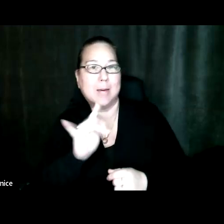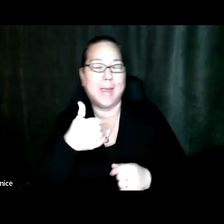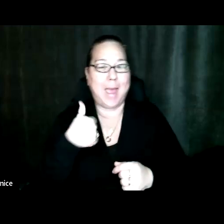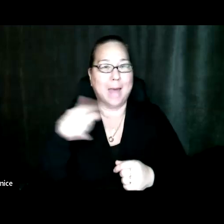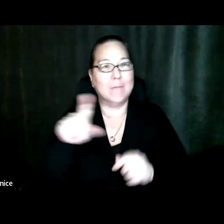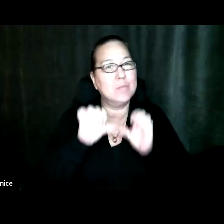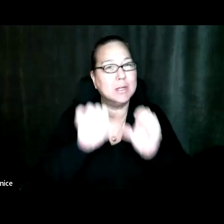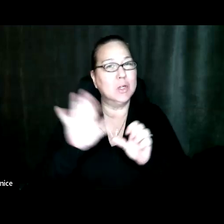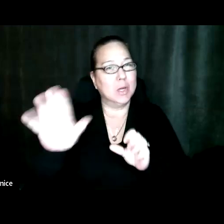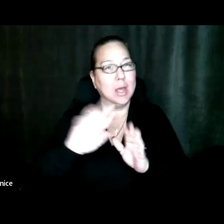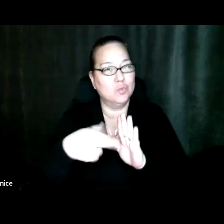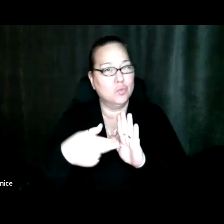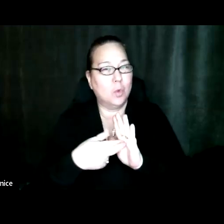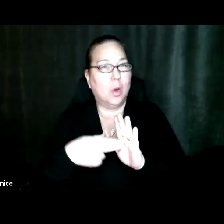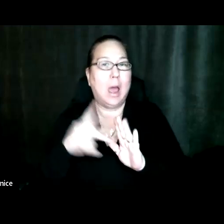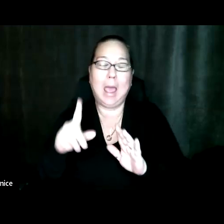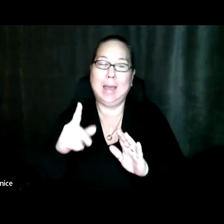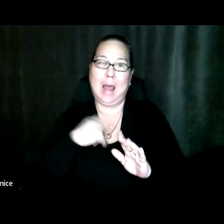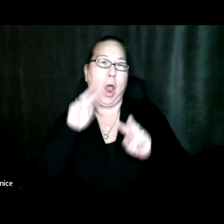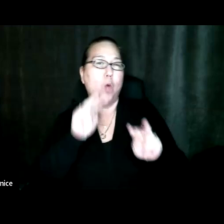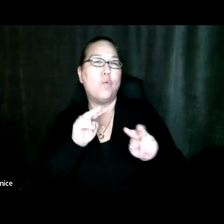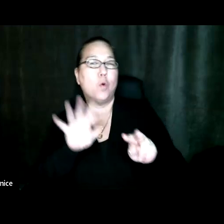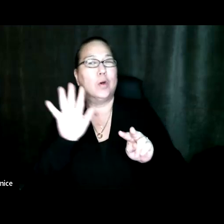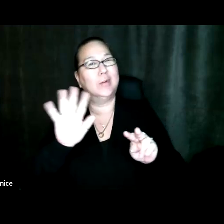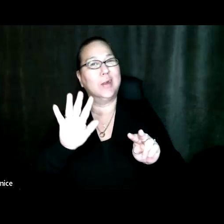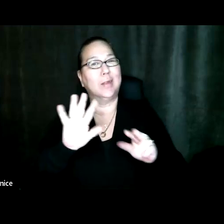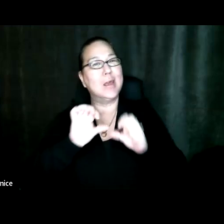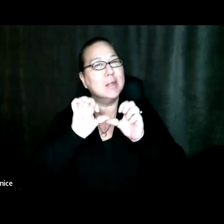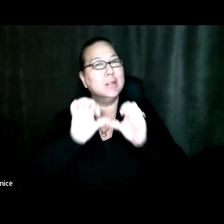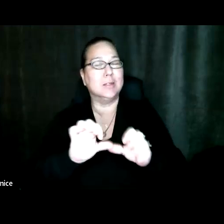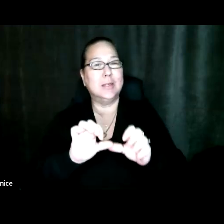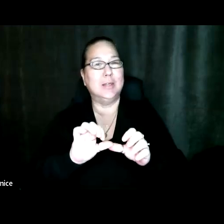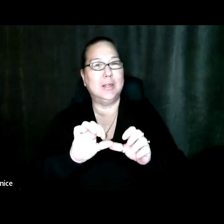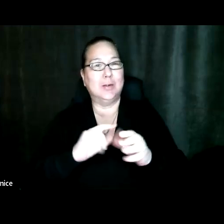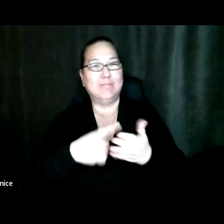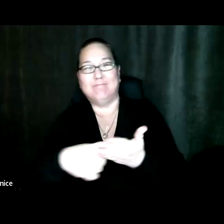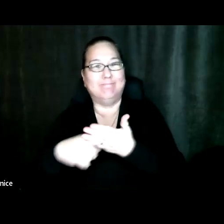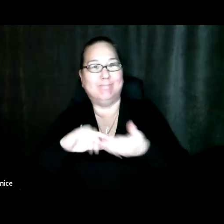to our continued collaboration for the success of our students and schools.